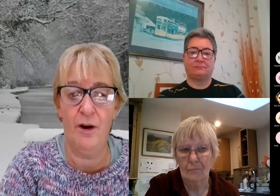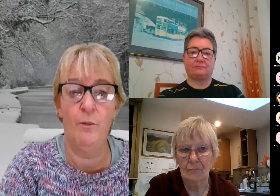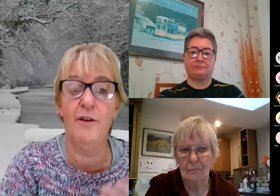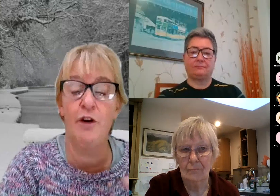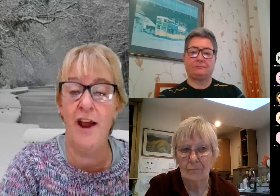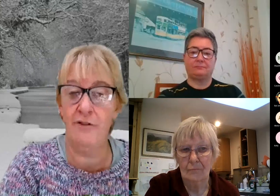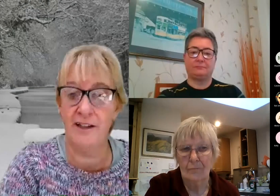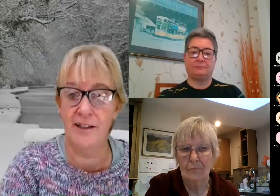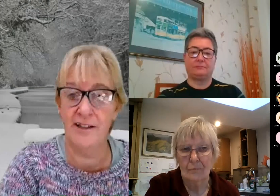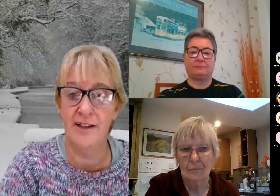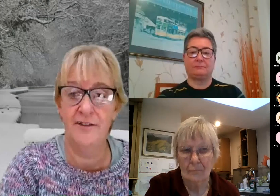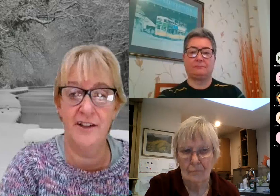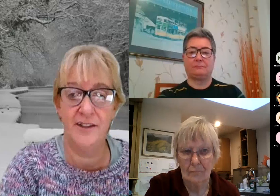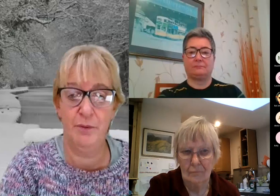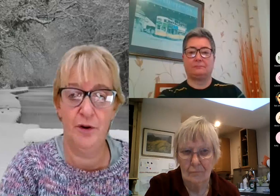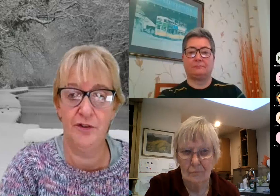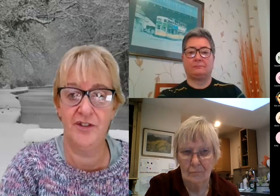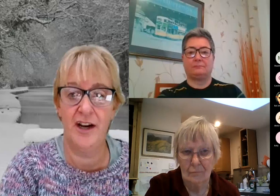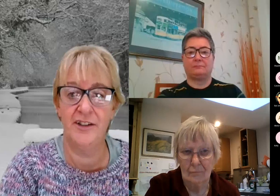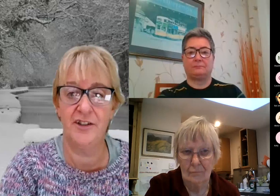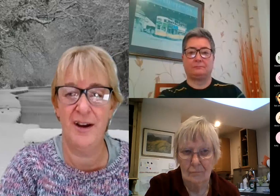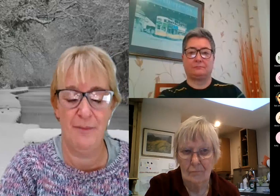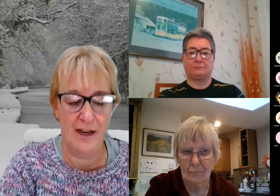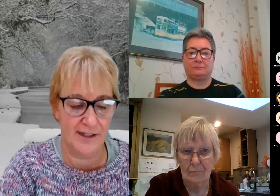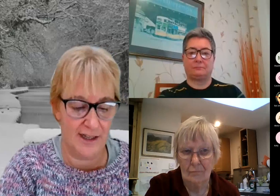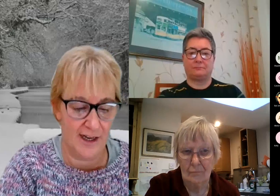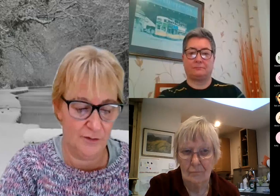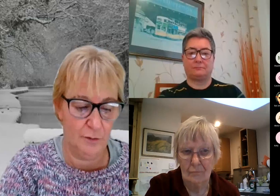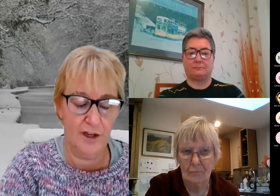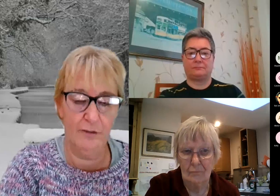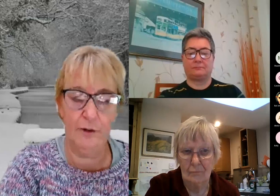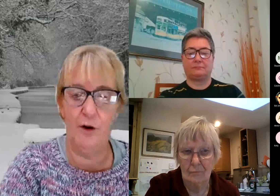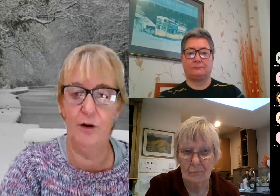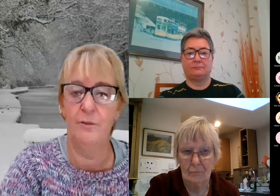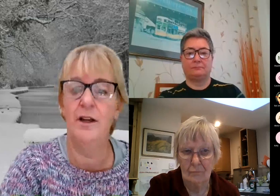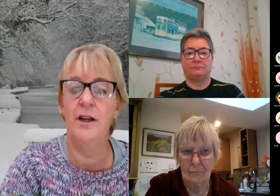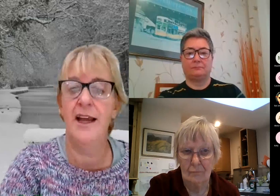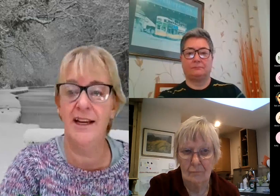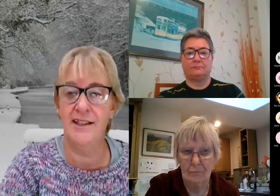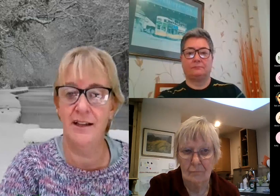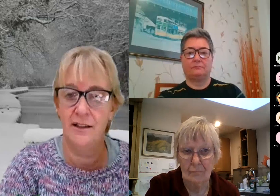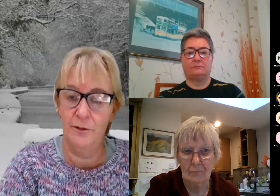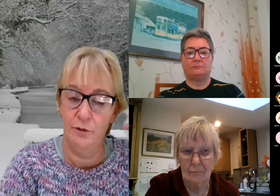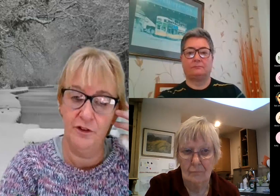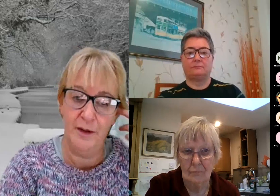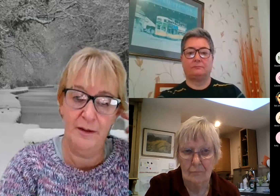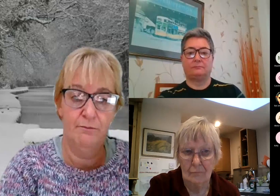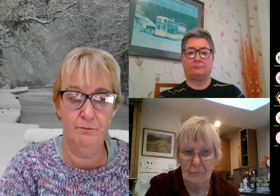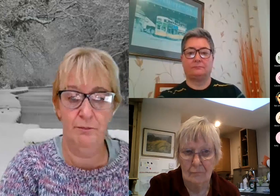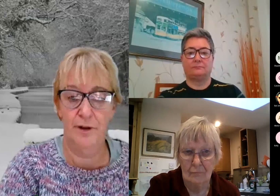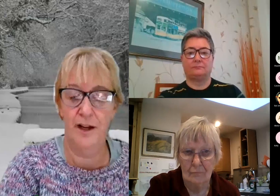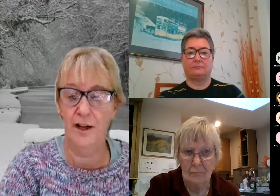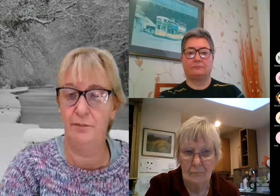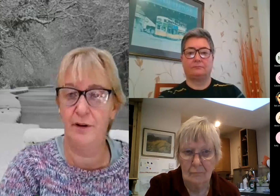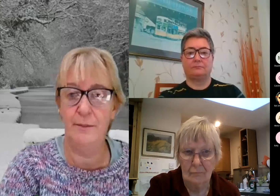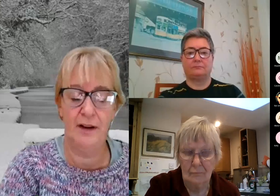done now, and we've got evidence that supports that. So that makes the case for working from home easier than it would have